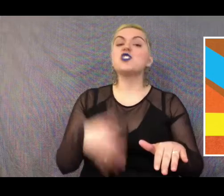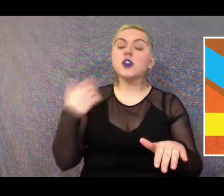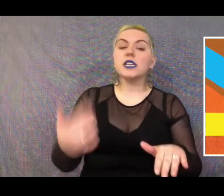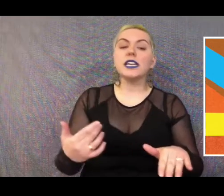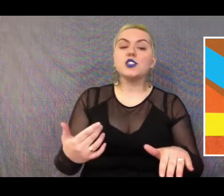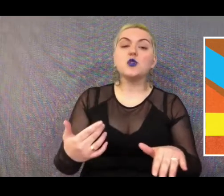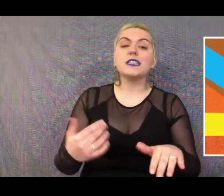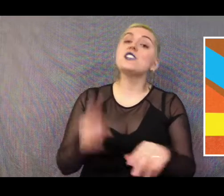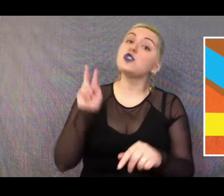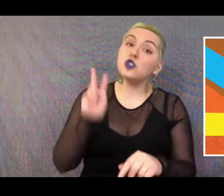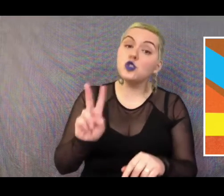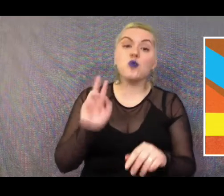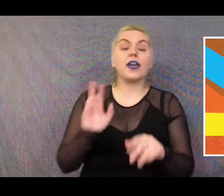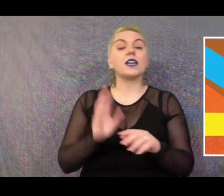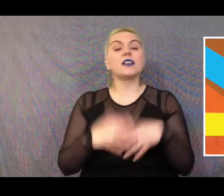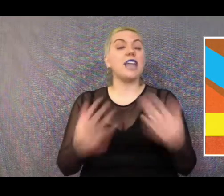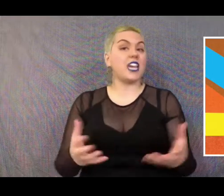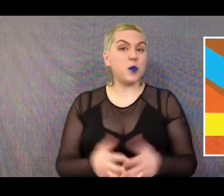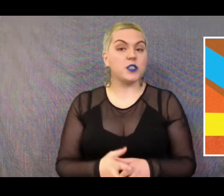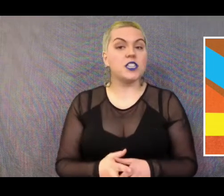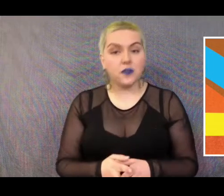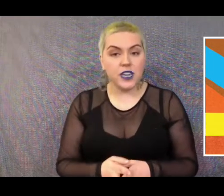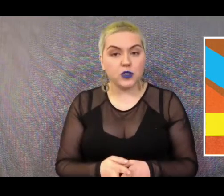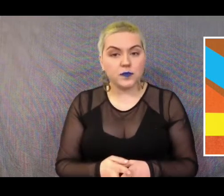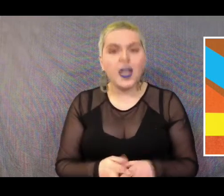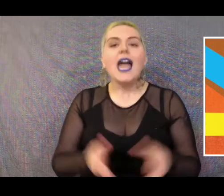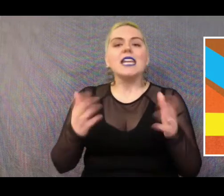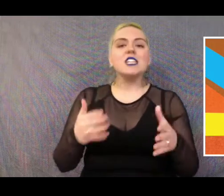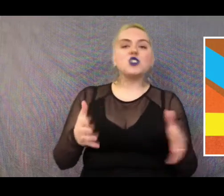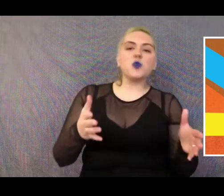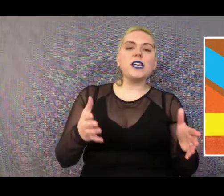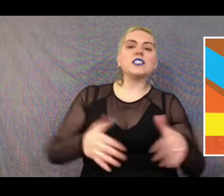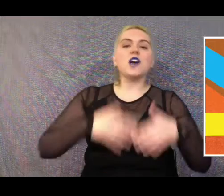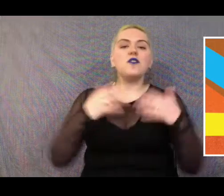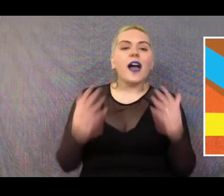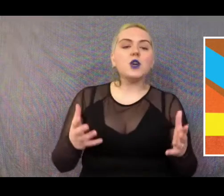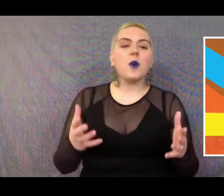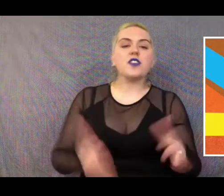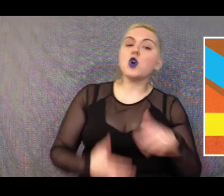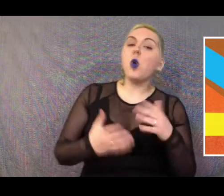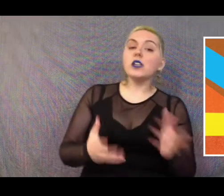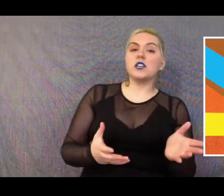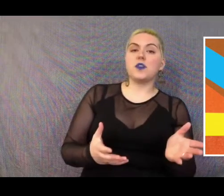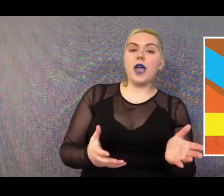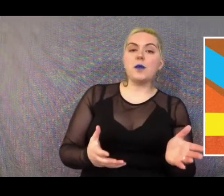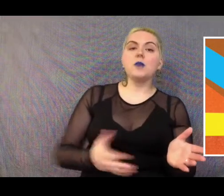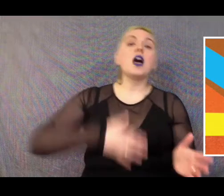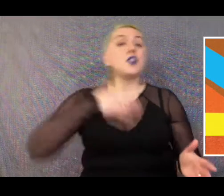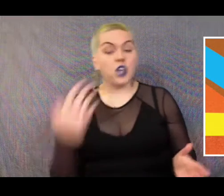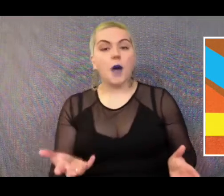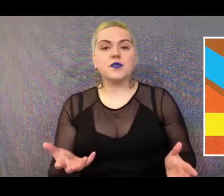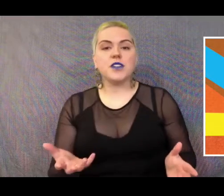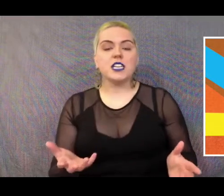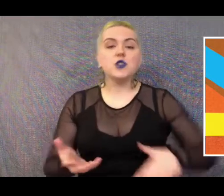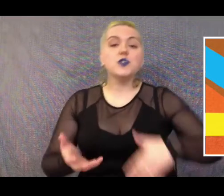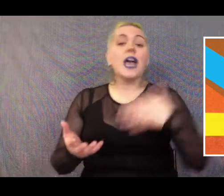is circulated to at least two recognized experts in the field. These two readers evaluate the quality of the paper, the